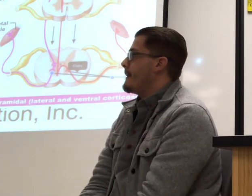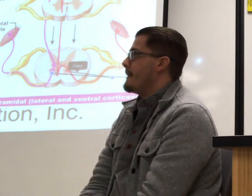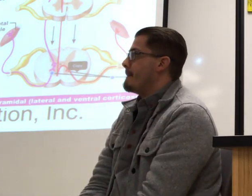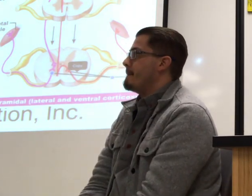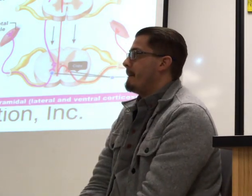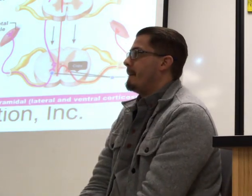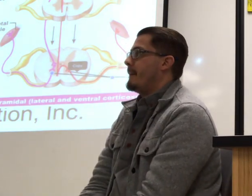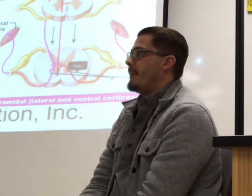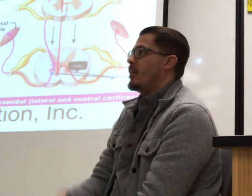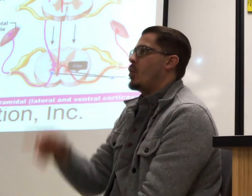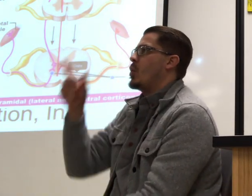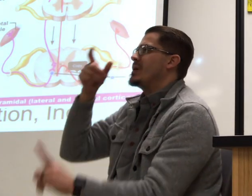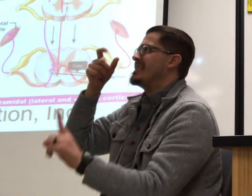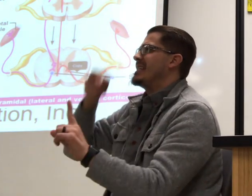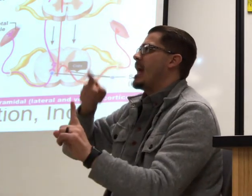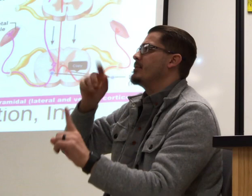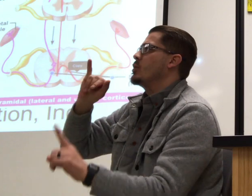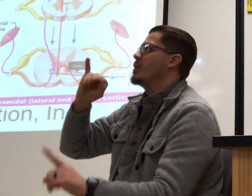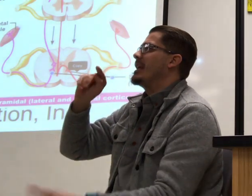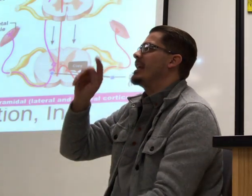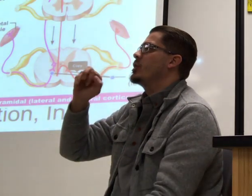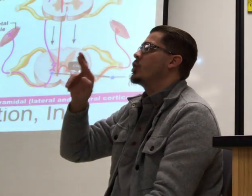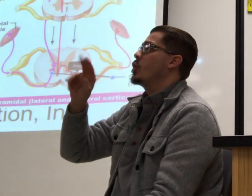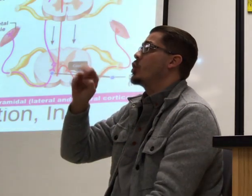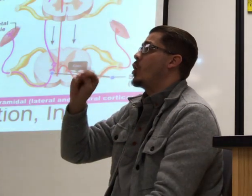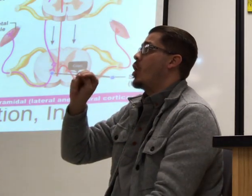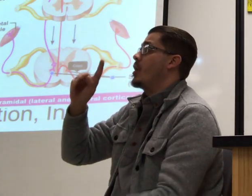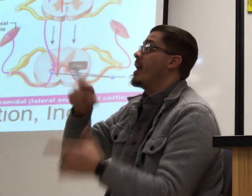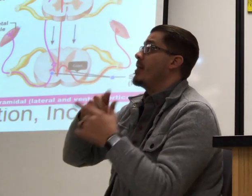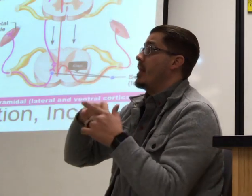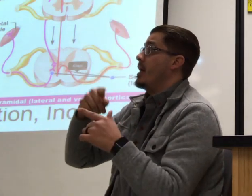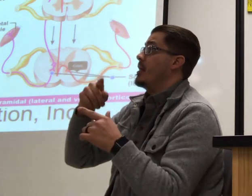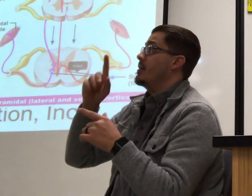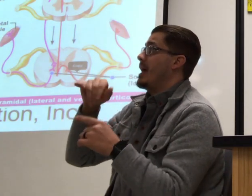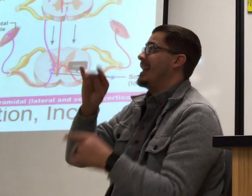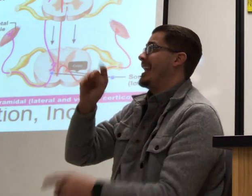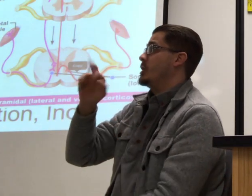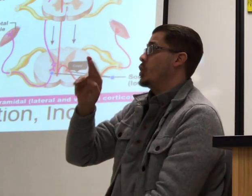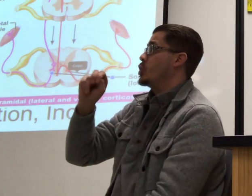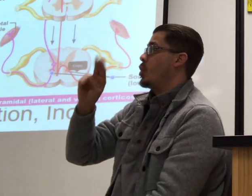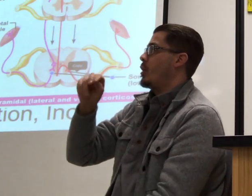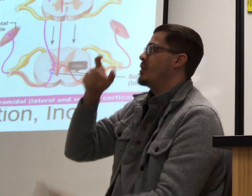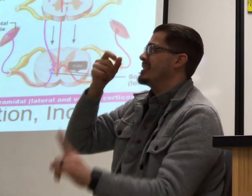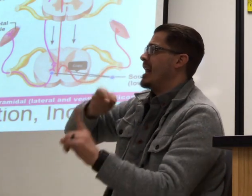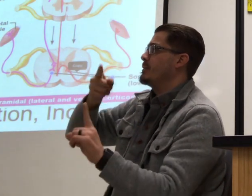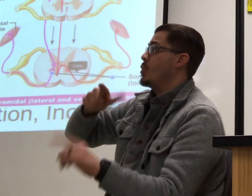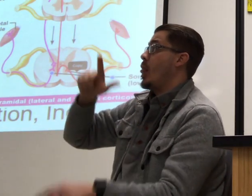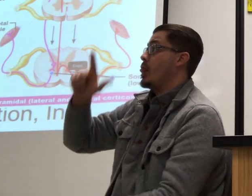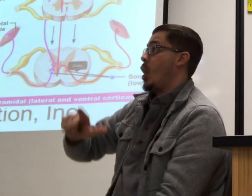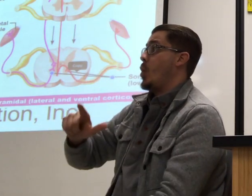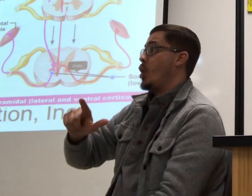interneuron. And the interneuron will synapse to the lower motor neuron. Let me put a line so you can know